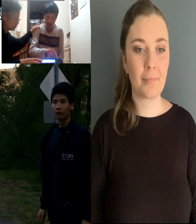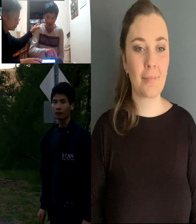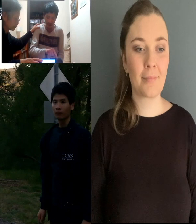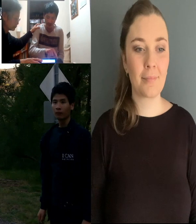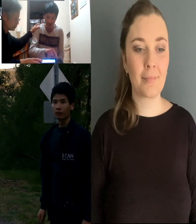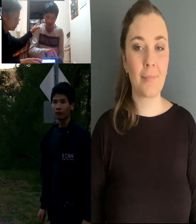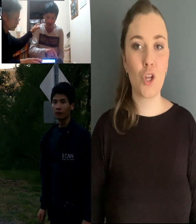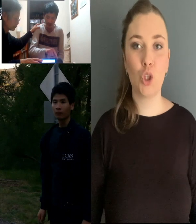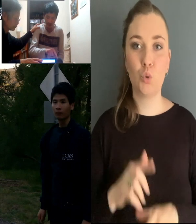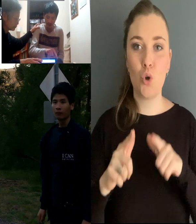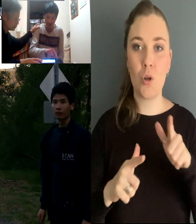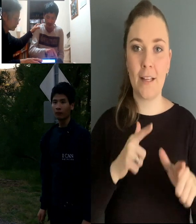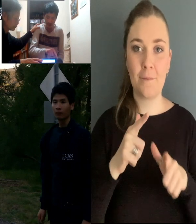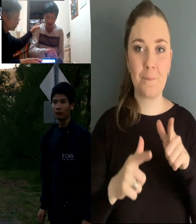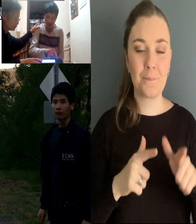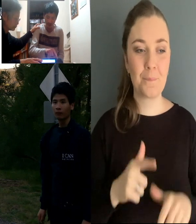journey